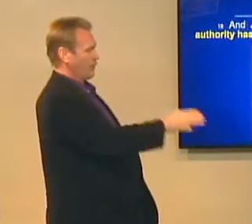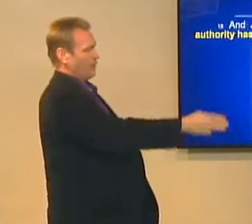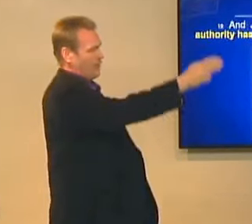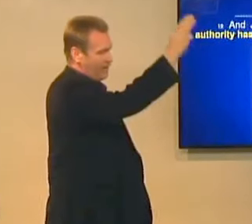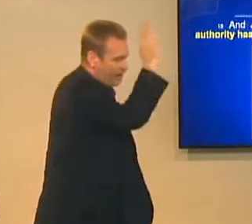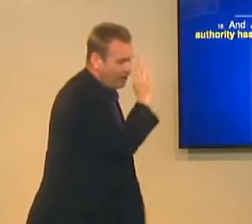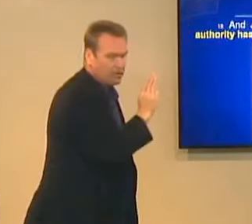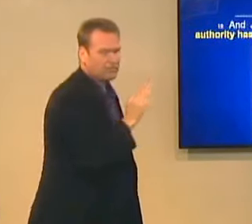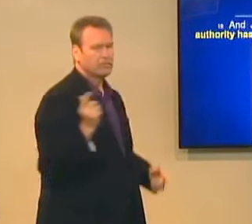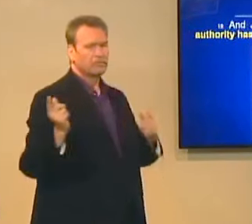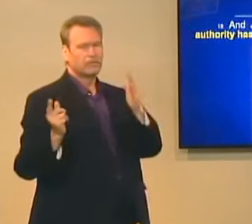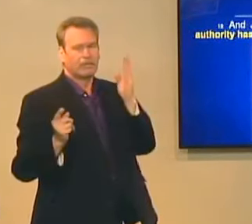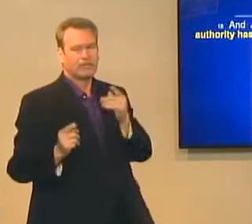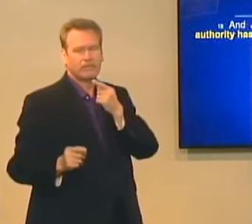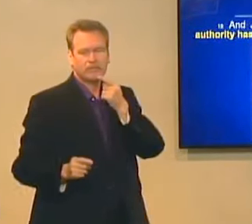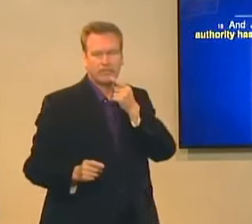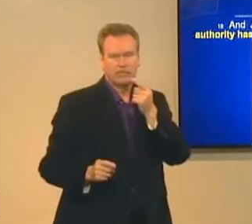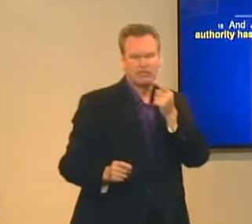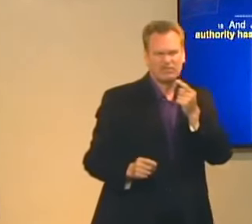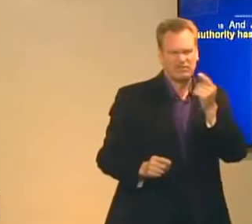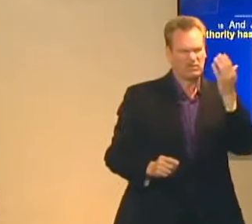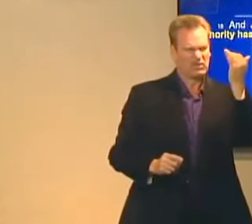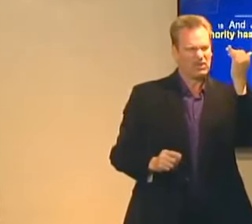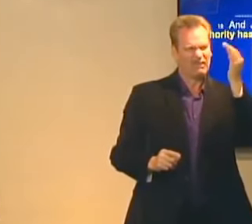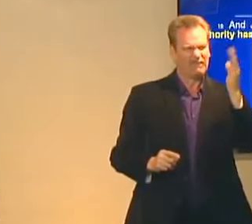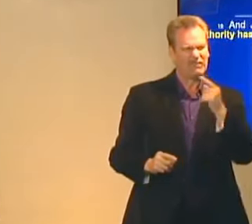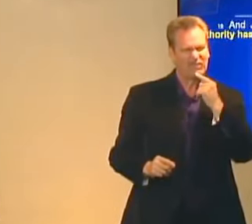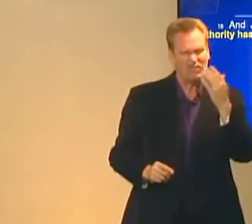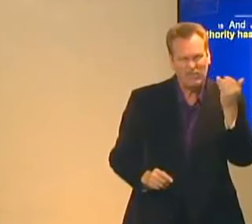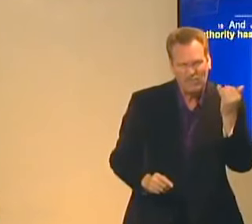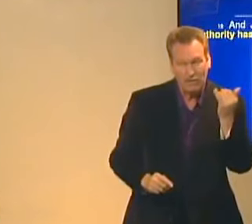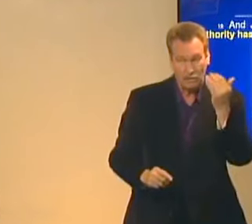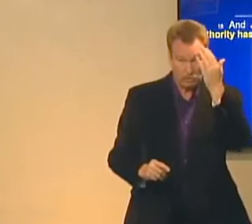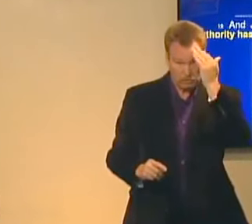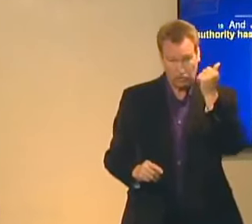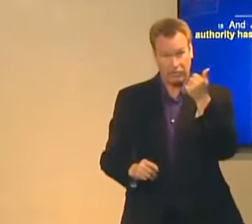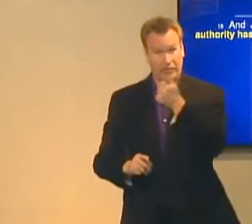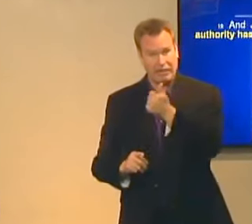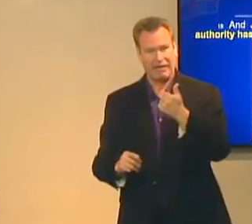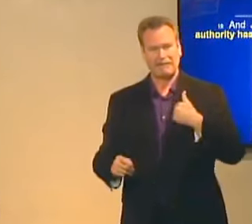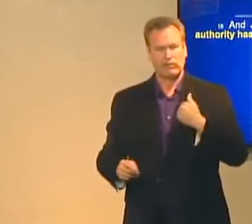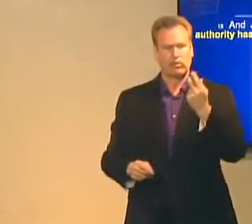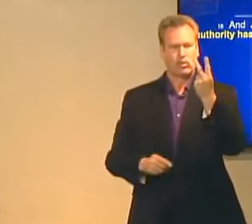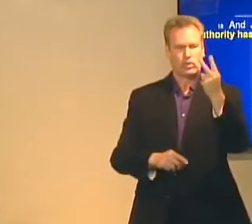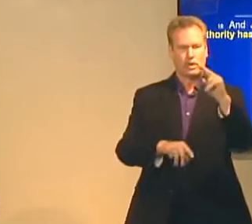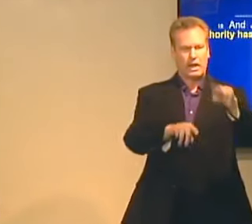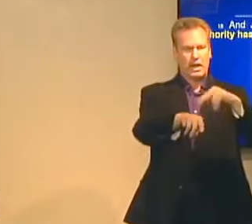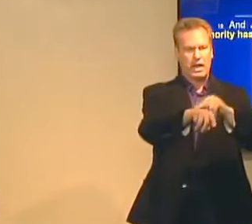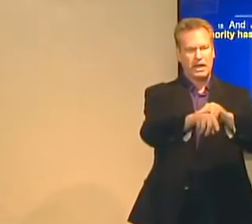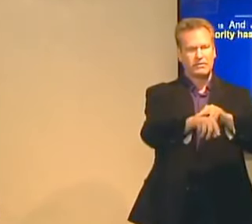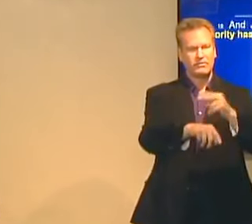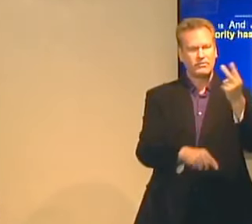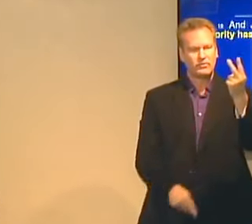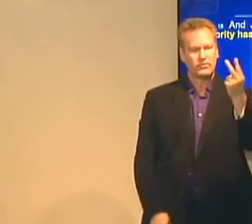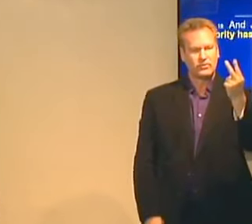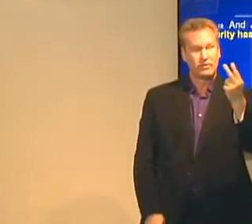Jesus Christ did not declare Himself in the New Testament God. Because He